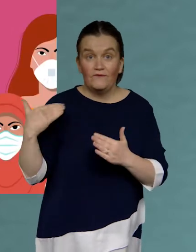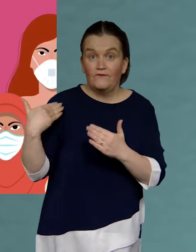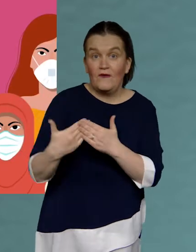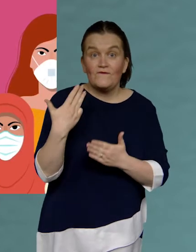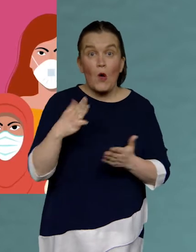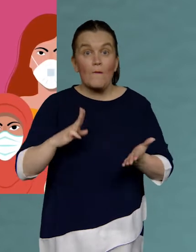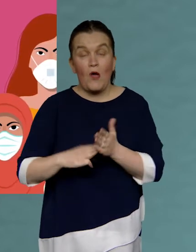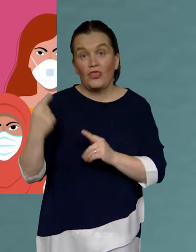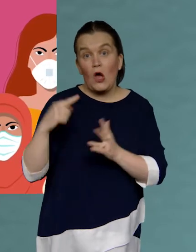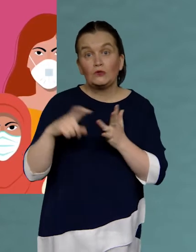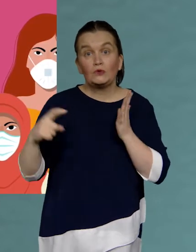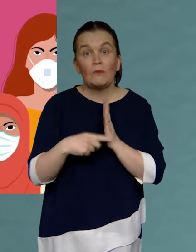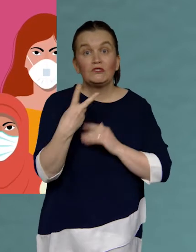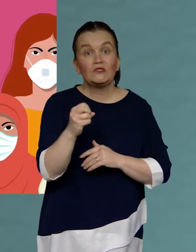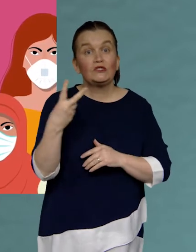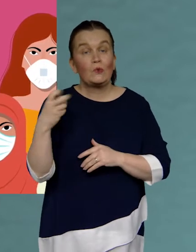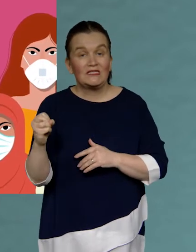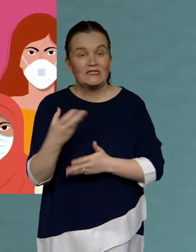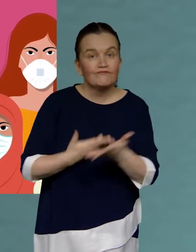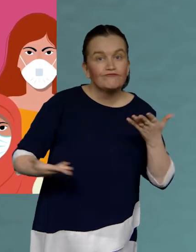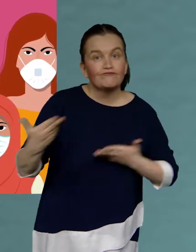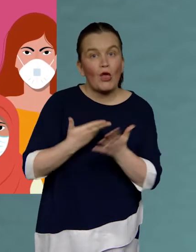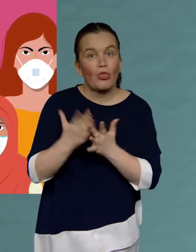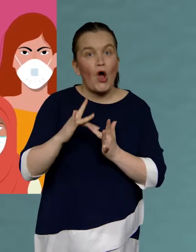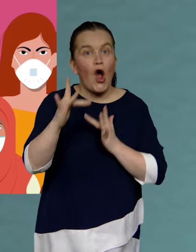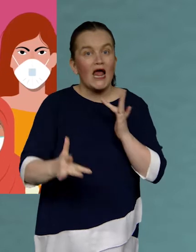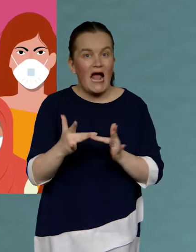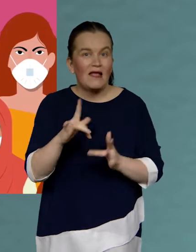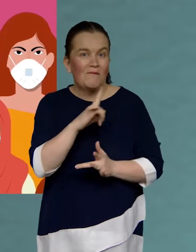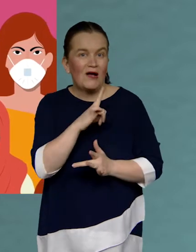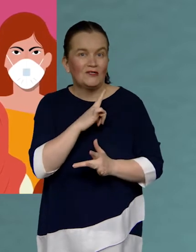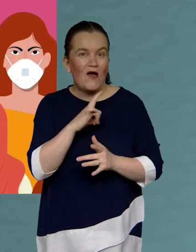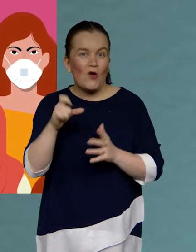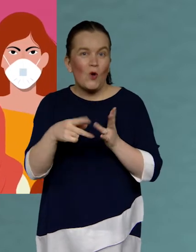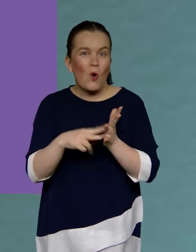2020. Conversations all took place online due to COVID-19 restrictions.